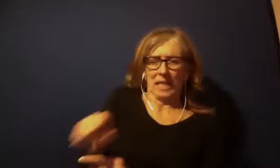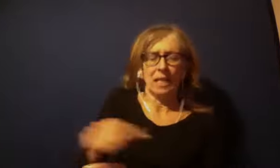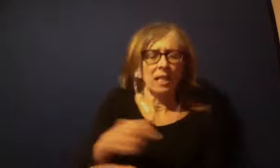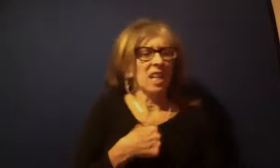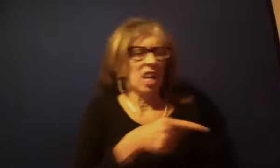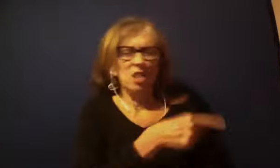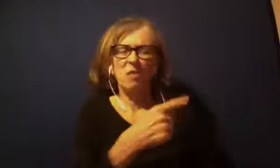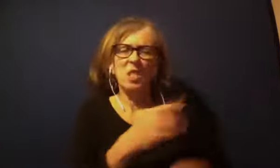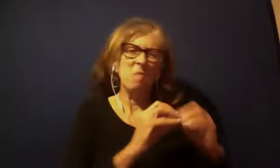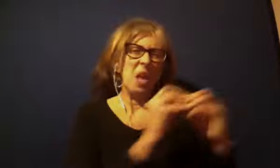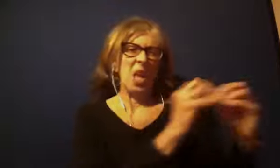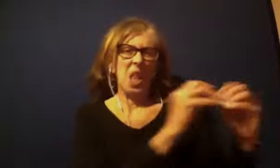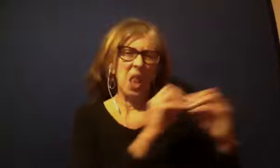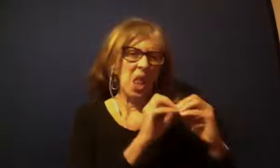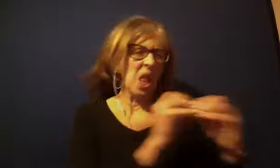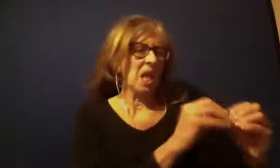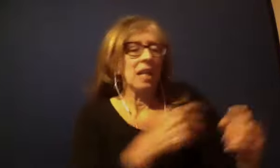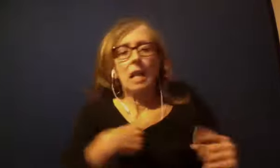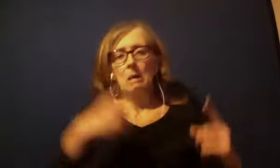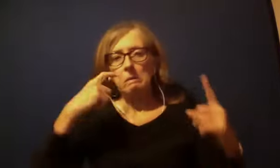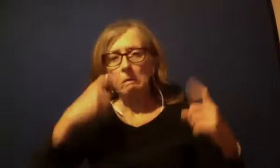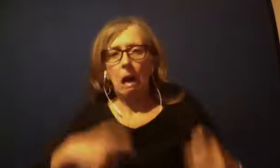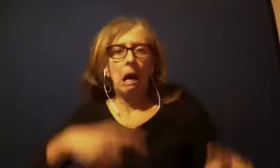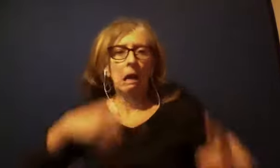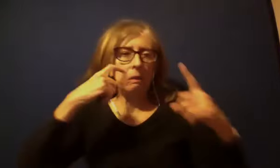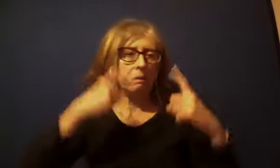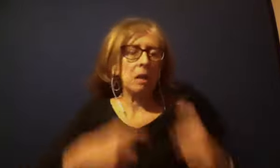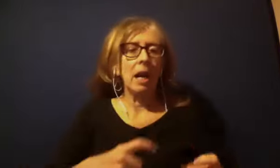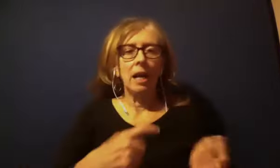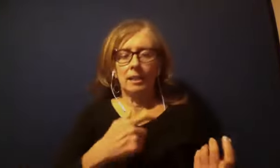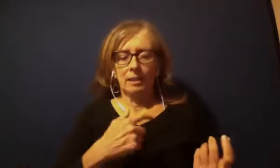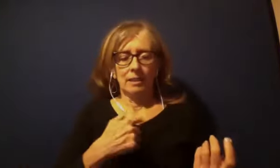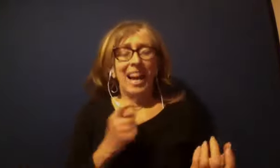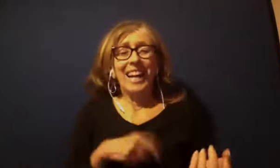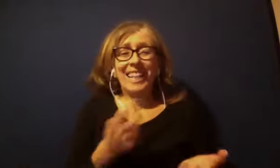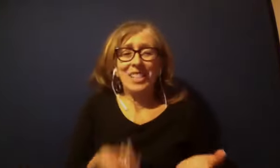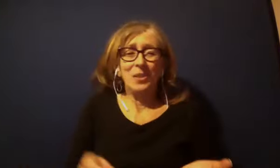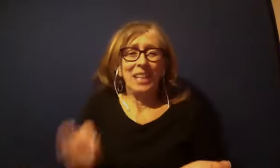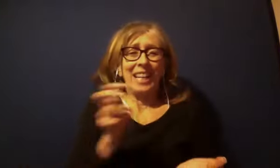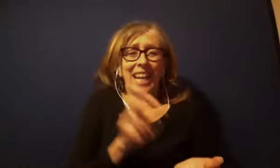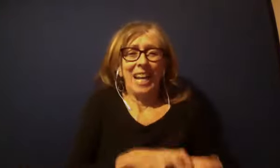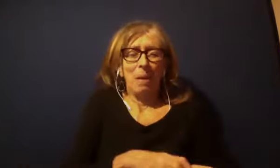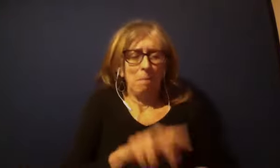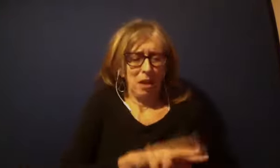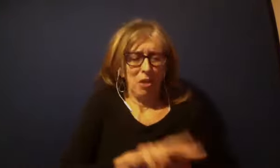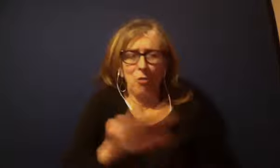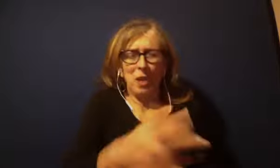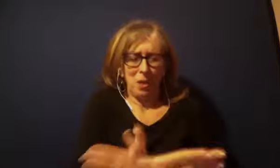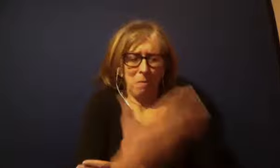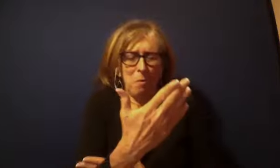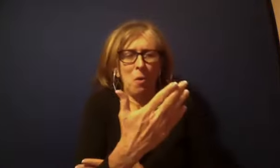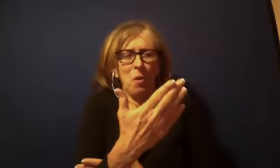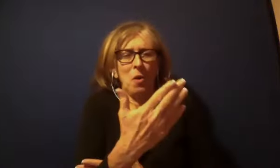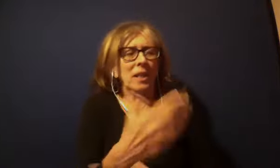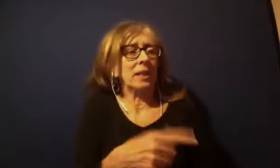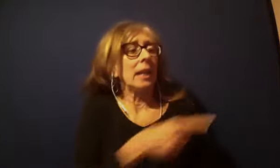been bluing all day. I was bawling my eyes out. I'd had to get up at like 3 a.m. to catch this flight. And, he'd come in to try and console me, because he